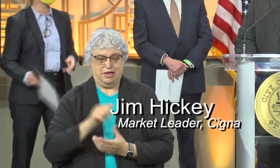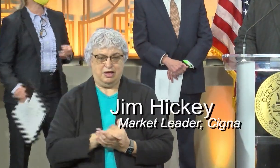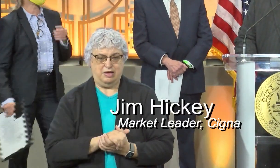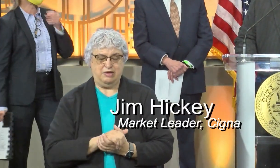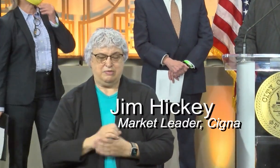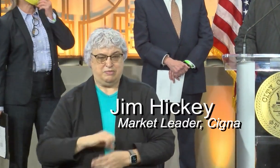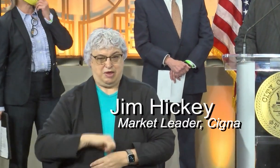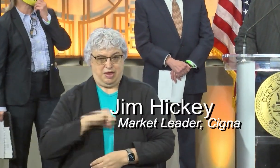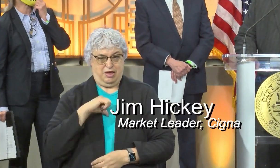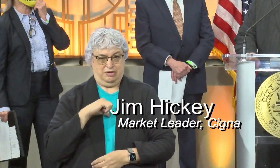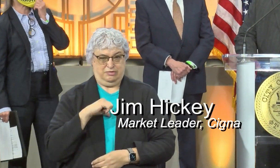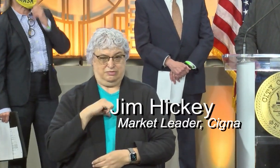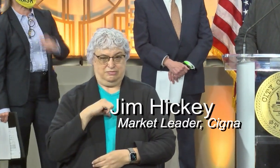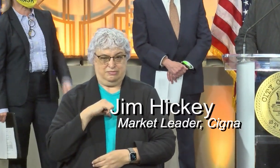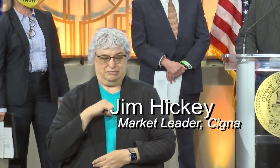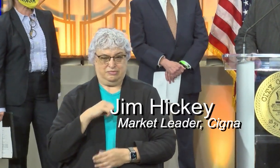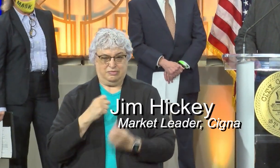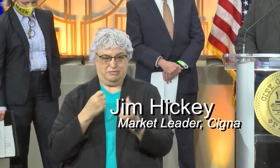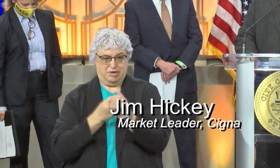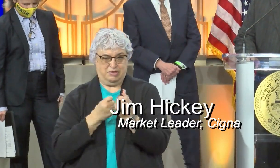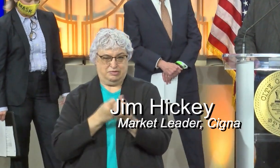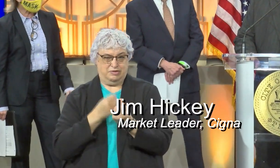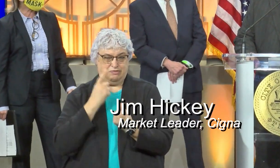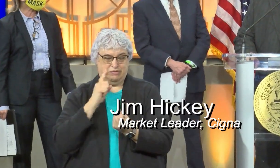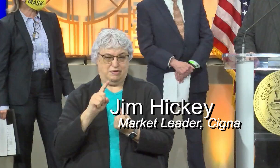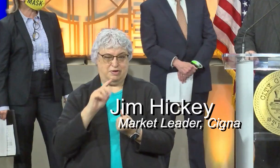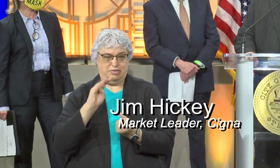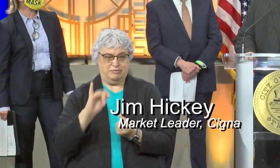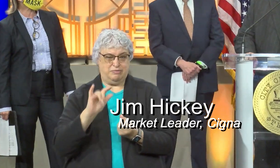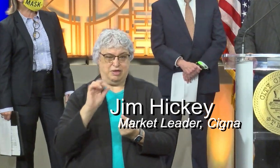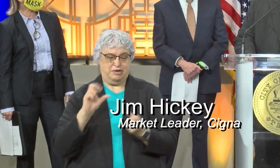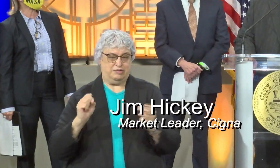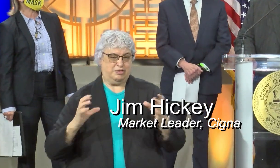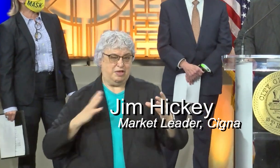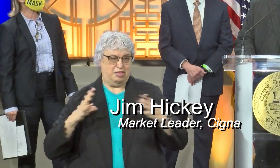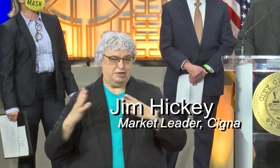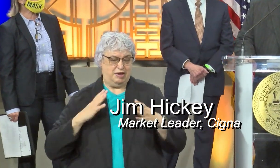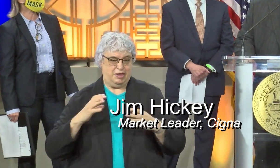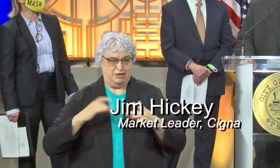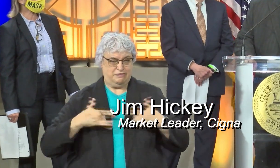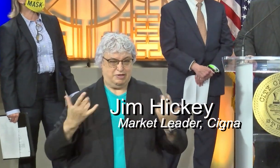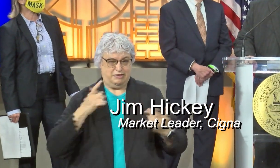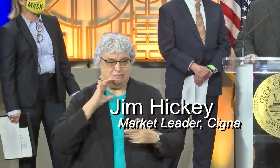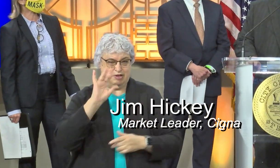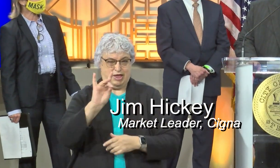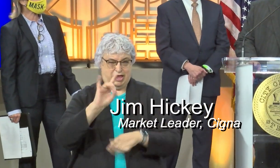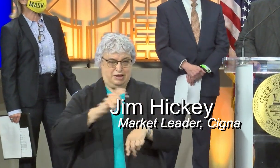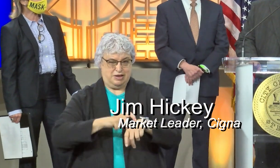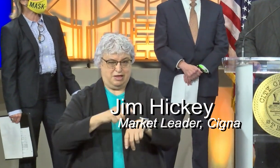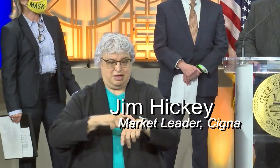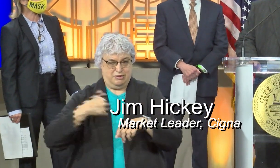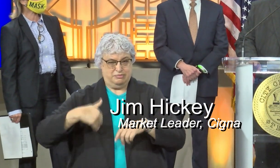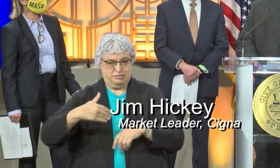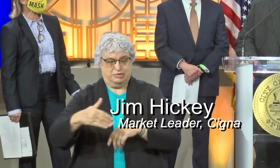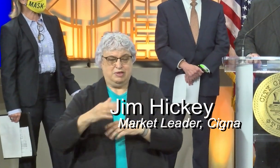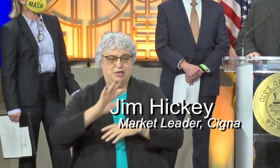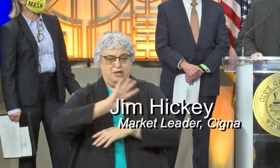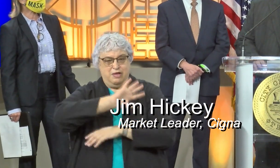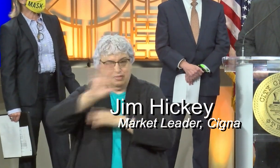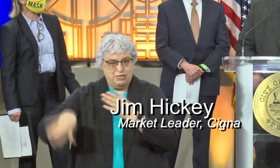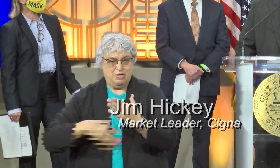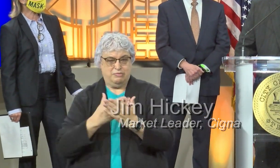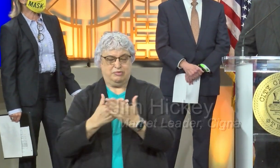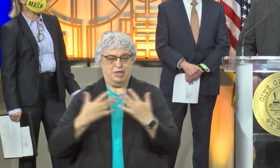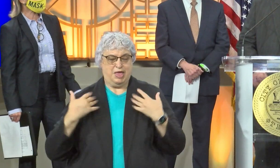extraordinarily proud to be a sponsor of the Mayor's Holiday event for our 8th year. As a global health service company,